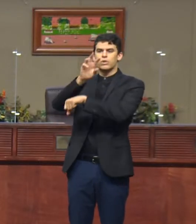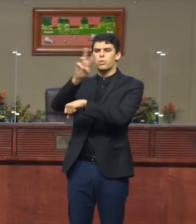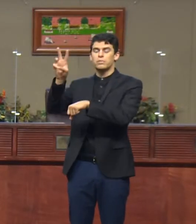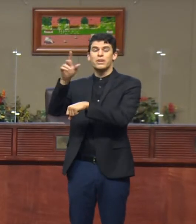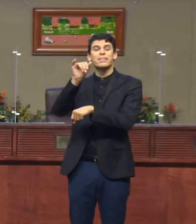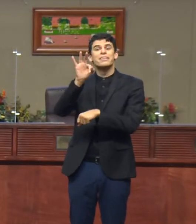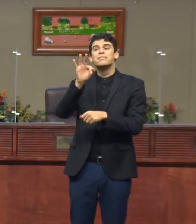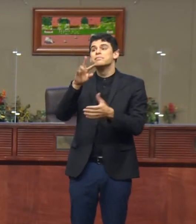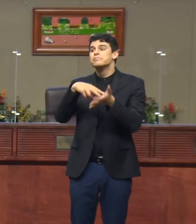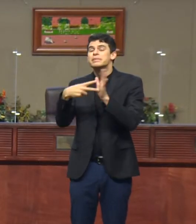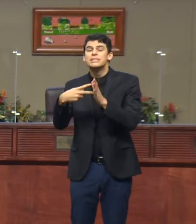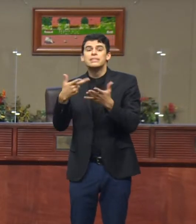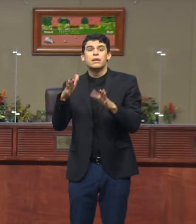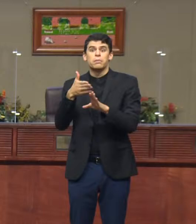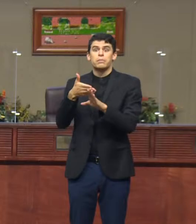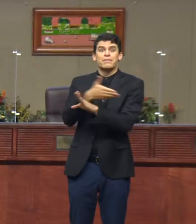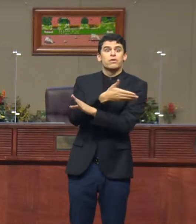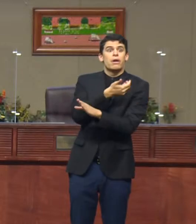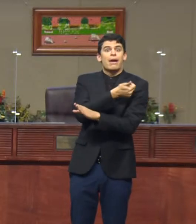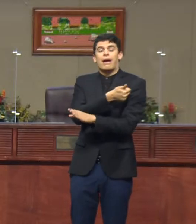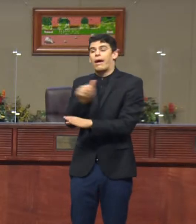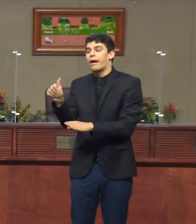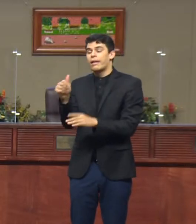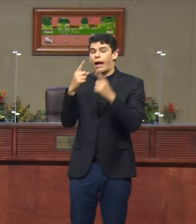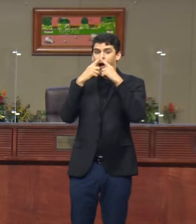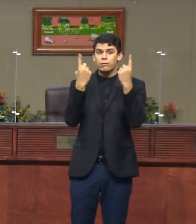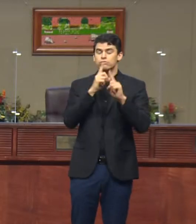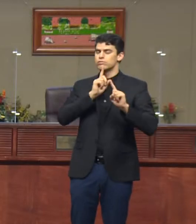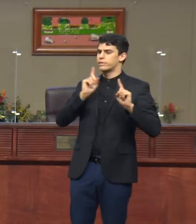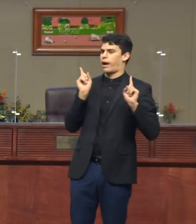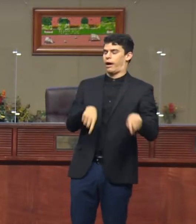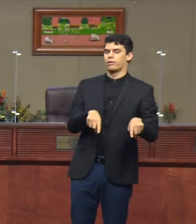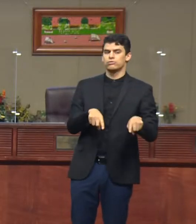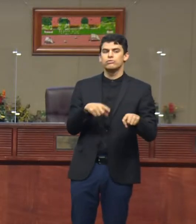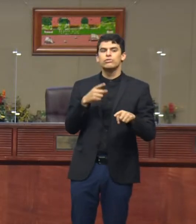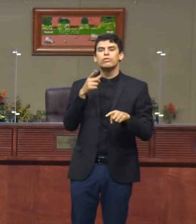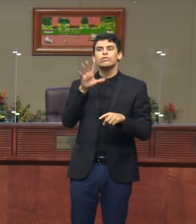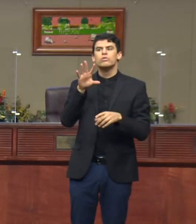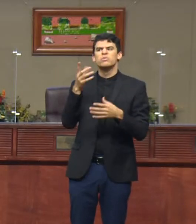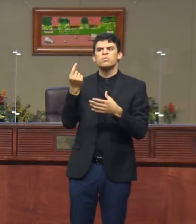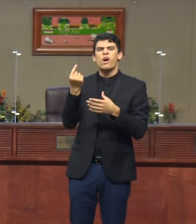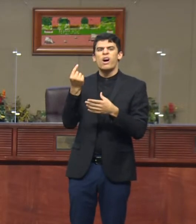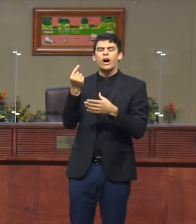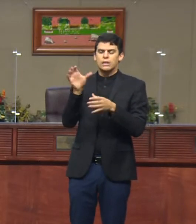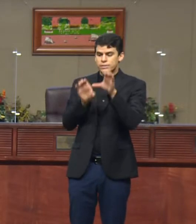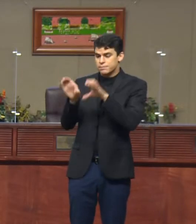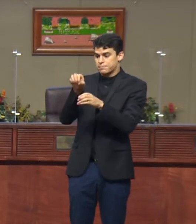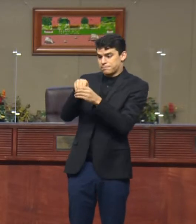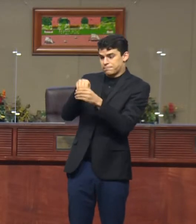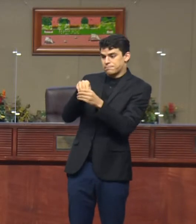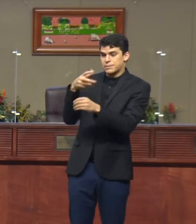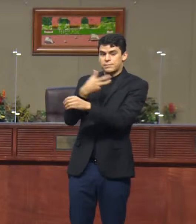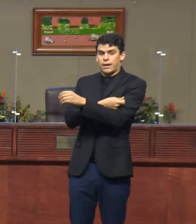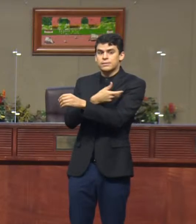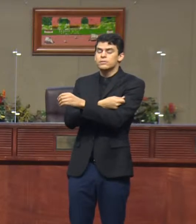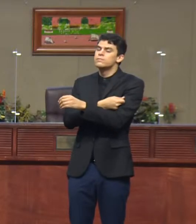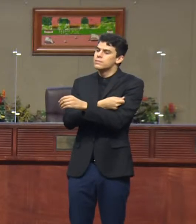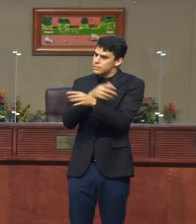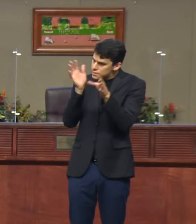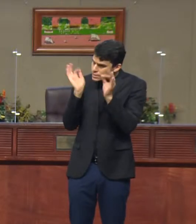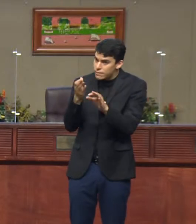previous severe anaphylactic reaction to any component of a vaccine previously, so then certainly consult with a healthcare